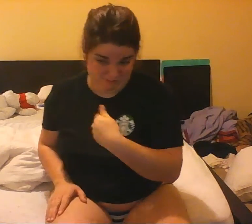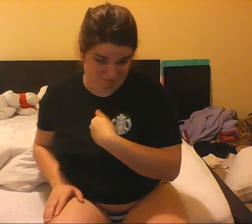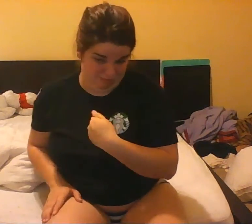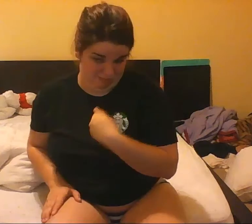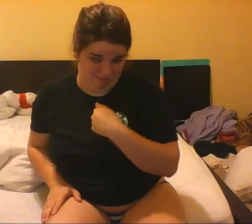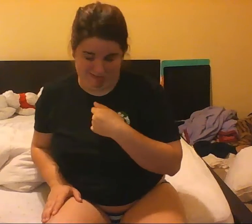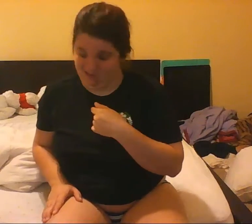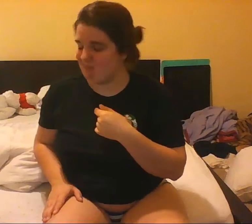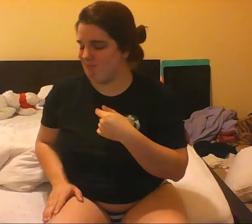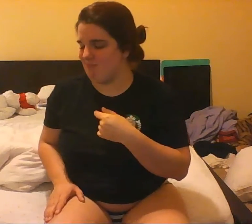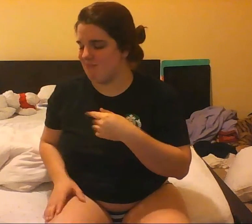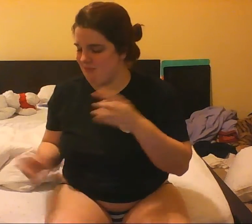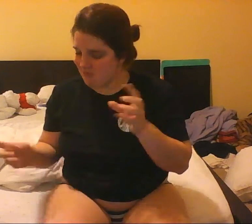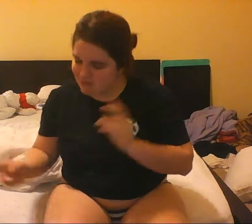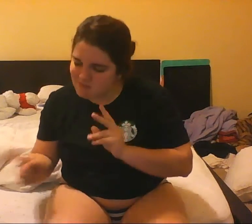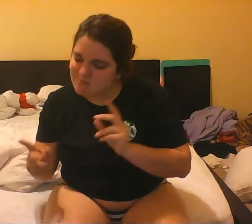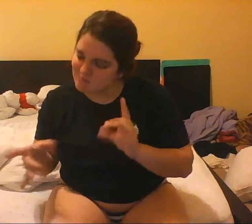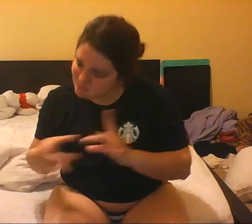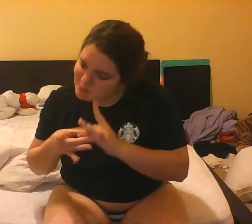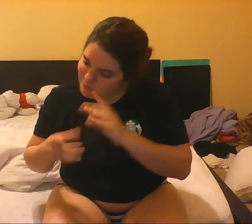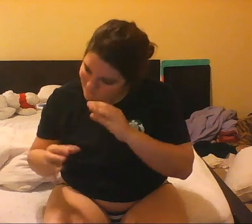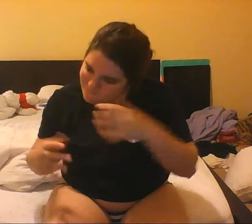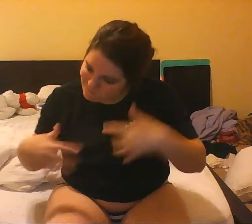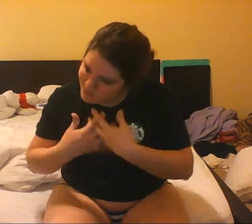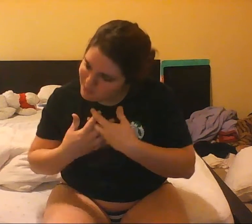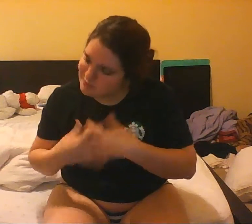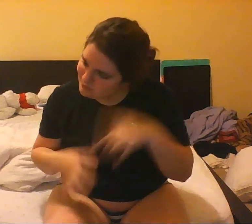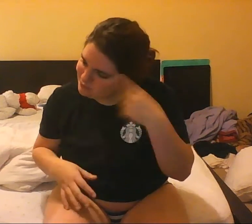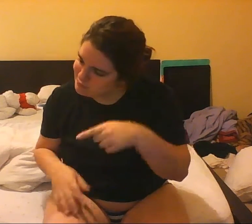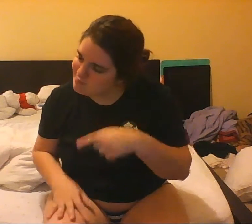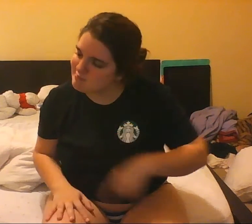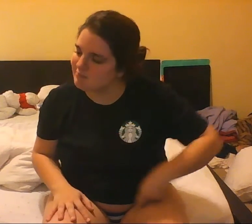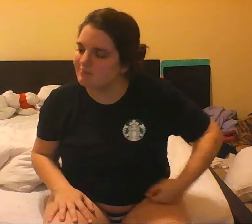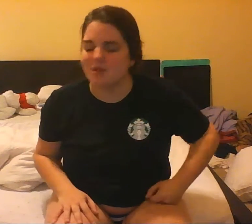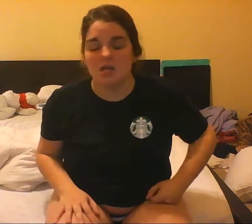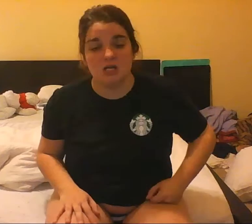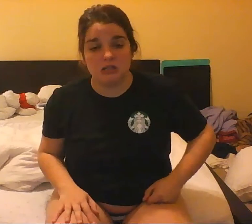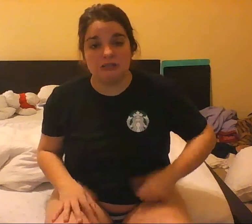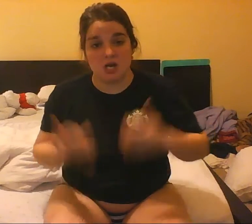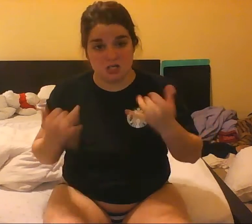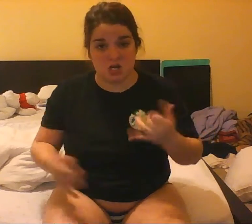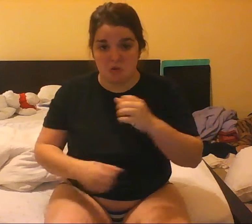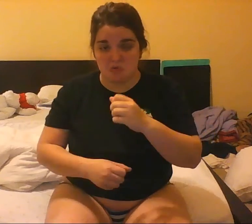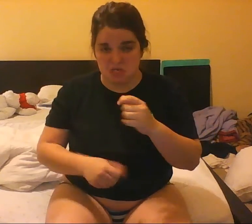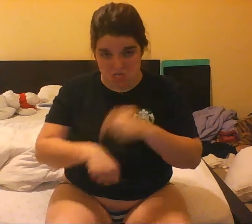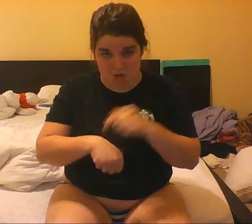her up. And this is 10 years in, so it's going to be 90 years before they get there. She's going to die before they get